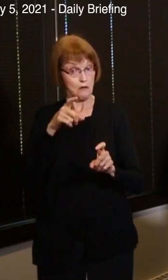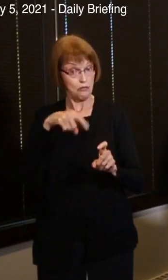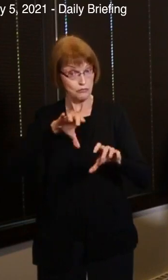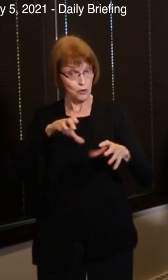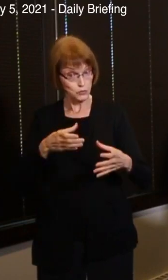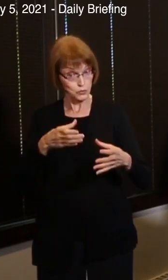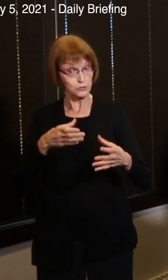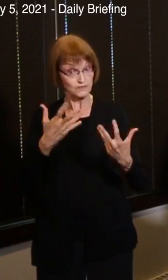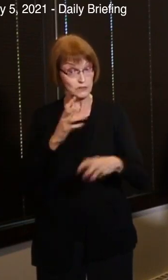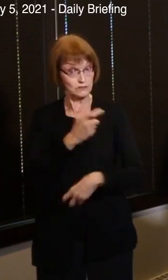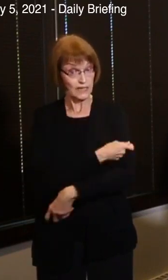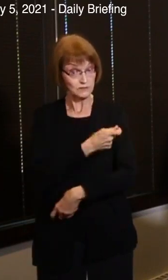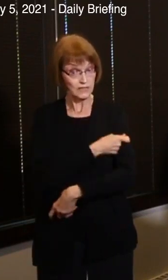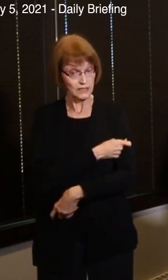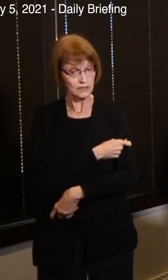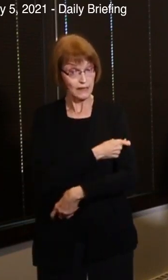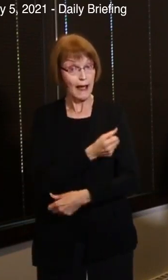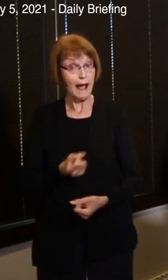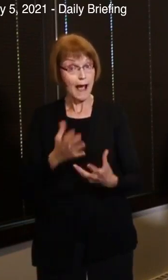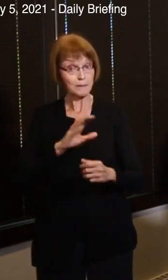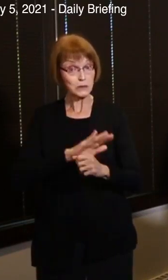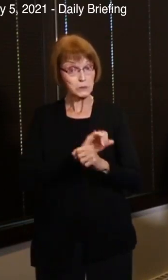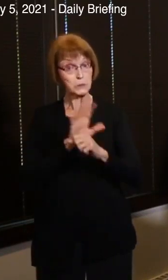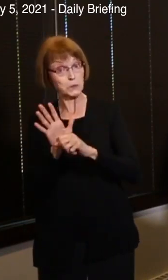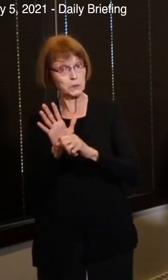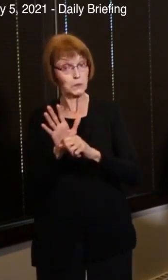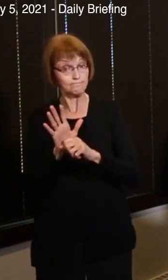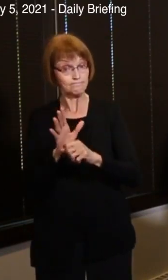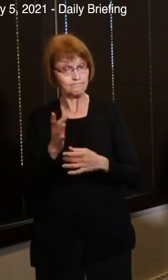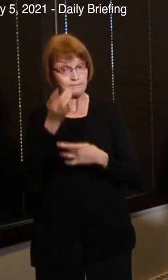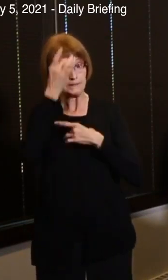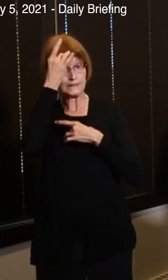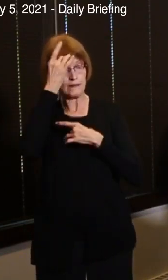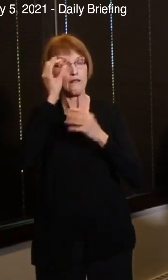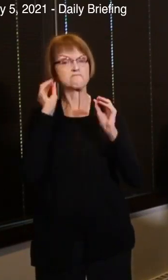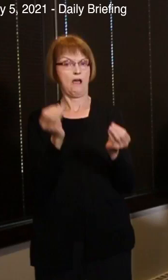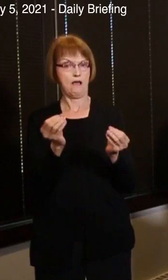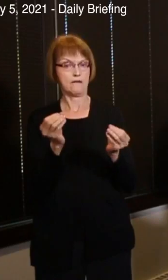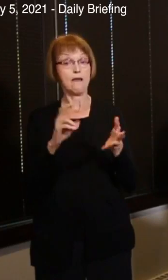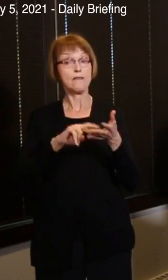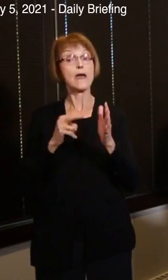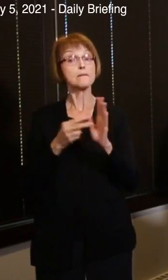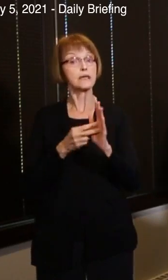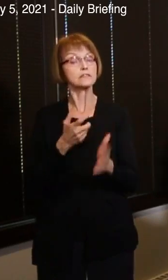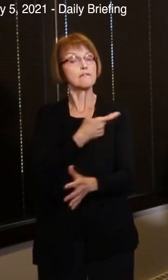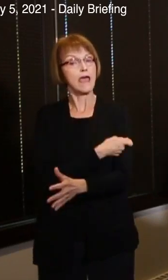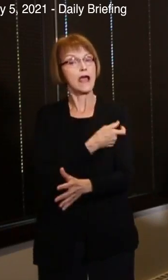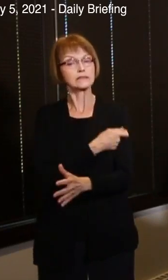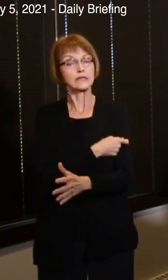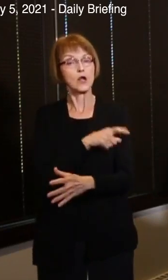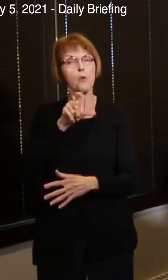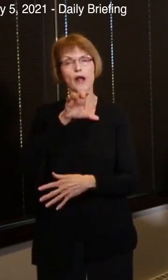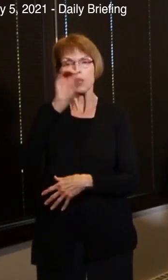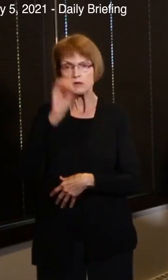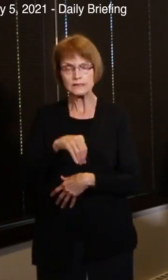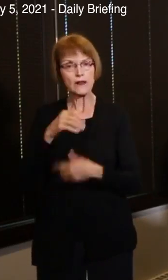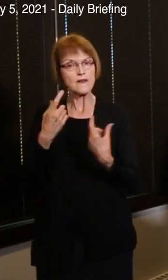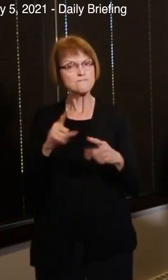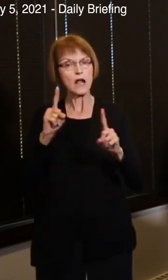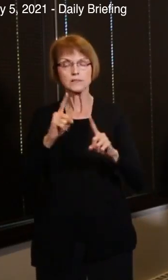got vaccine were infected with COVID during the trial, which means that the vaccine had 100%